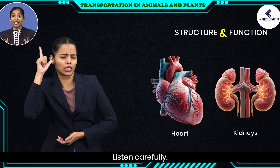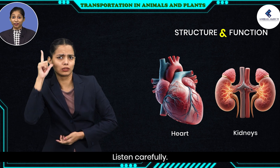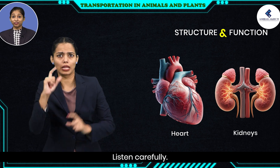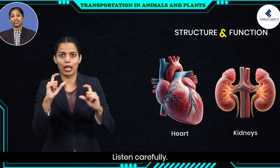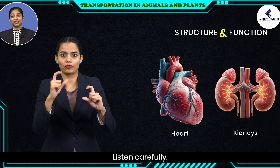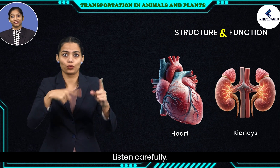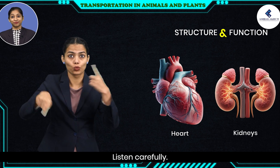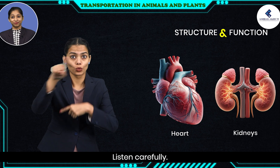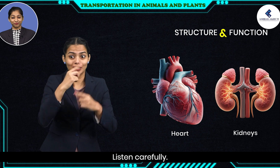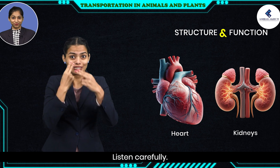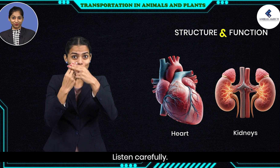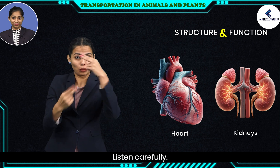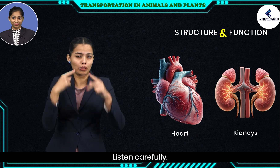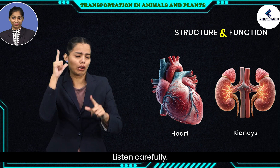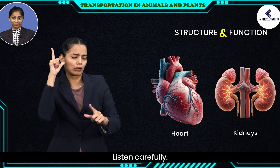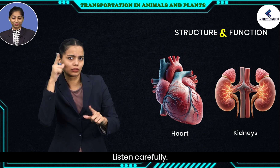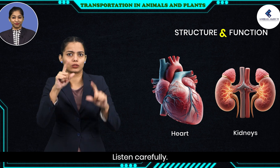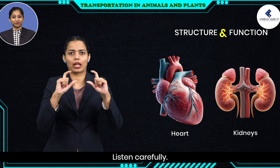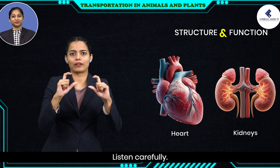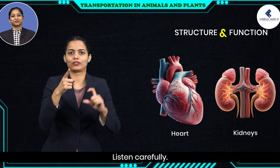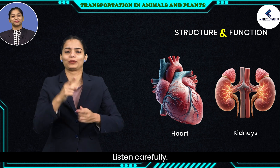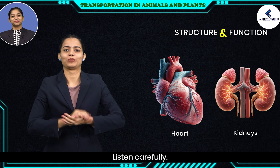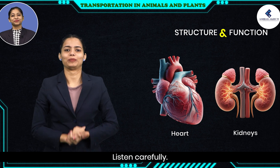Listen carefully.